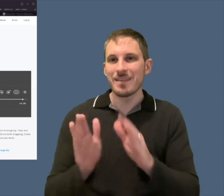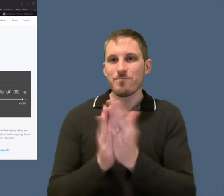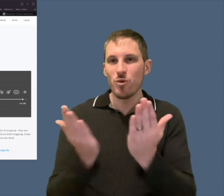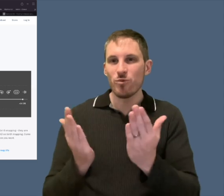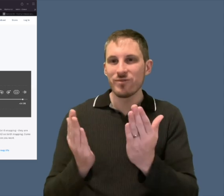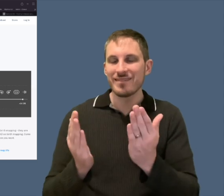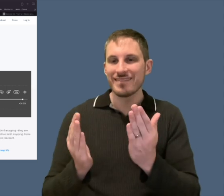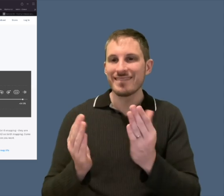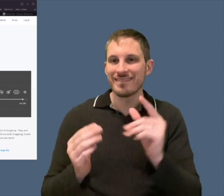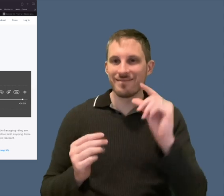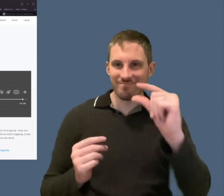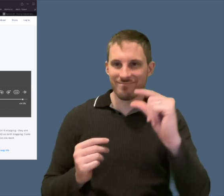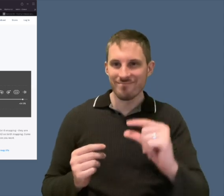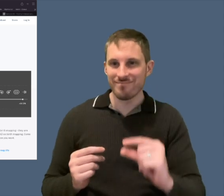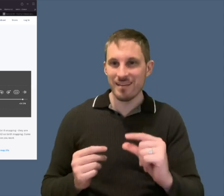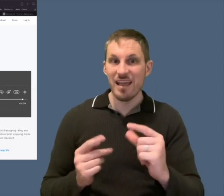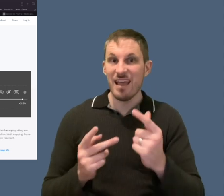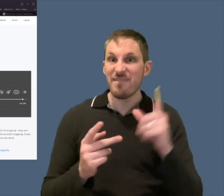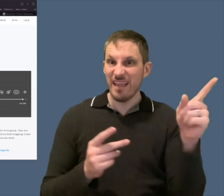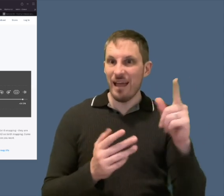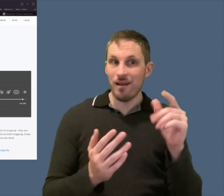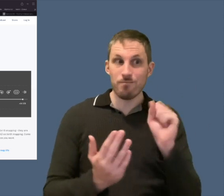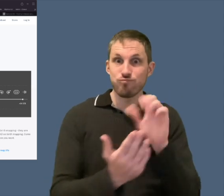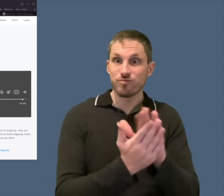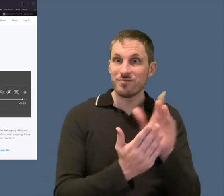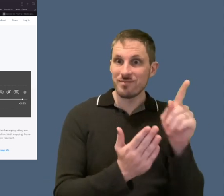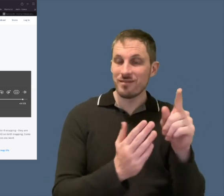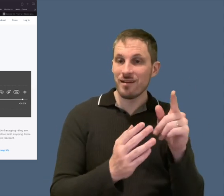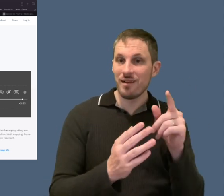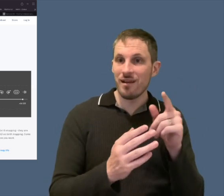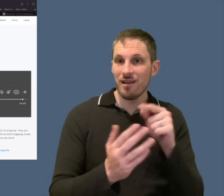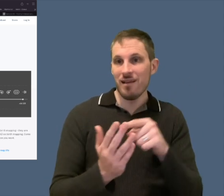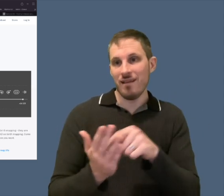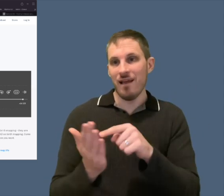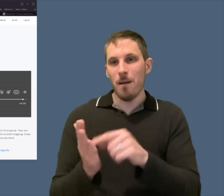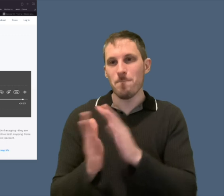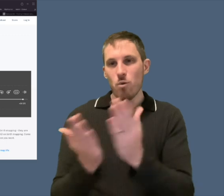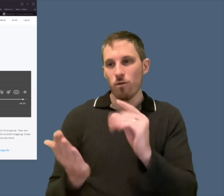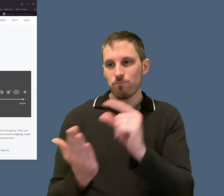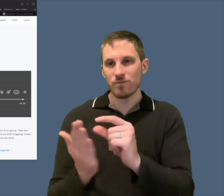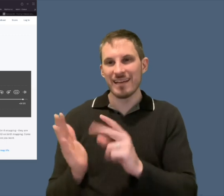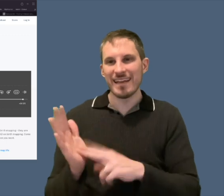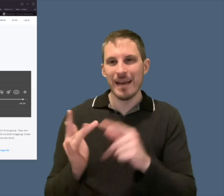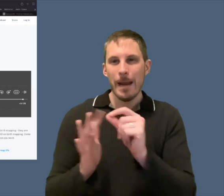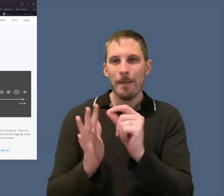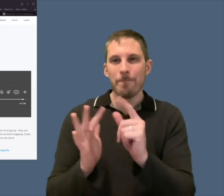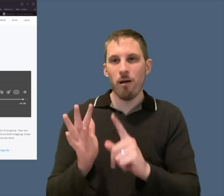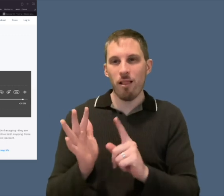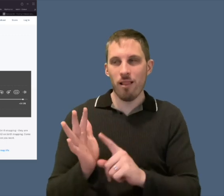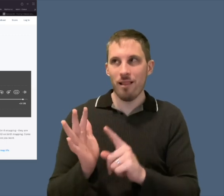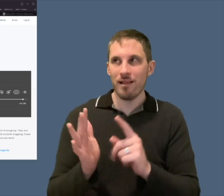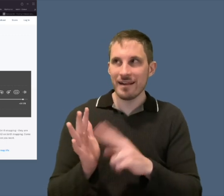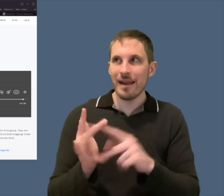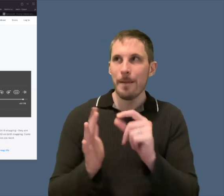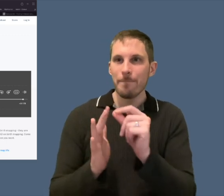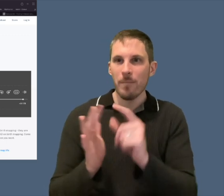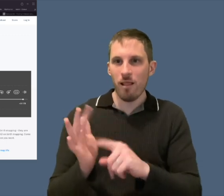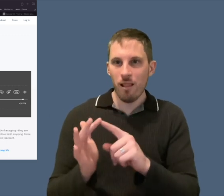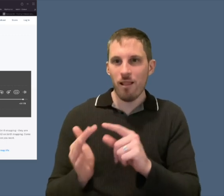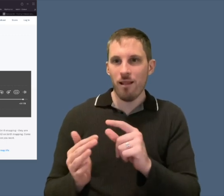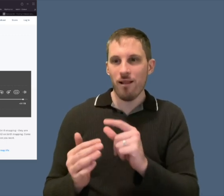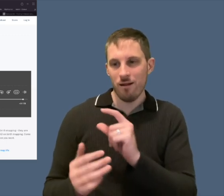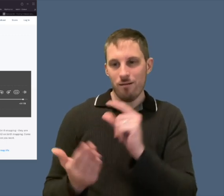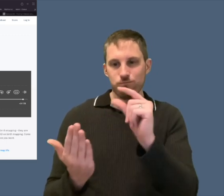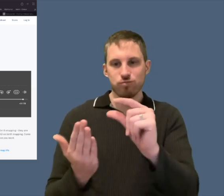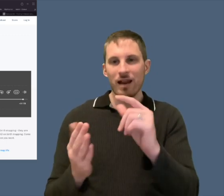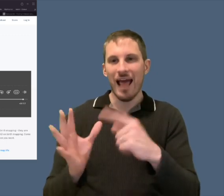context, it doesn't make them as powerful. So they're basically an FU to Facebook, the nipples. So I love that. That in itself is